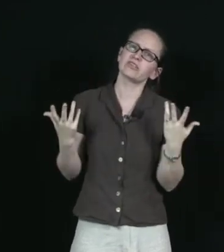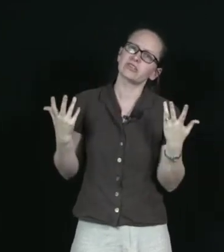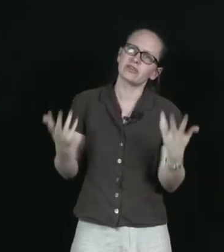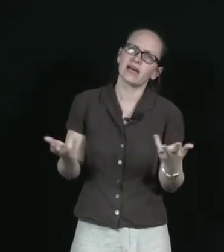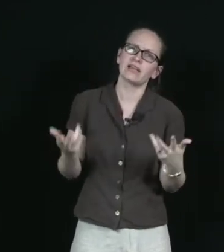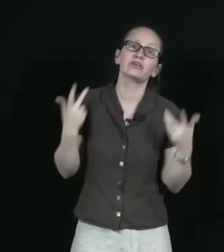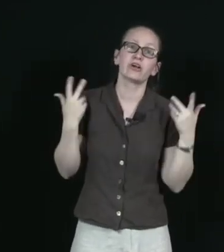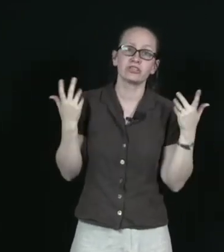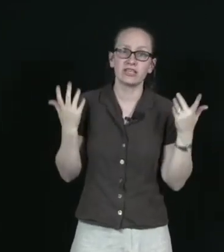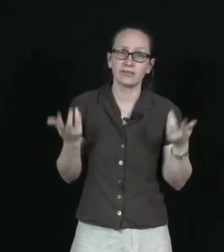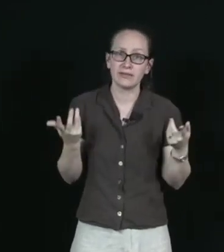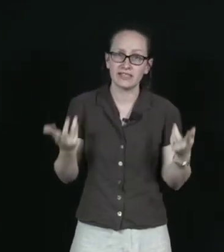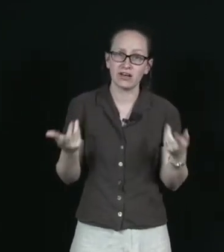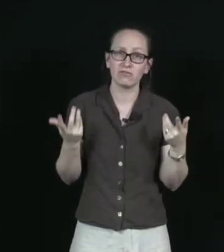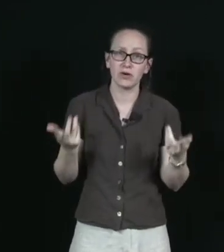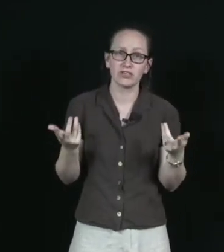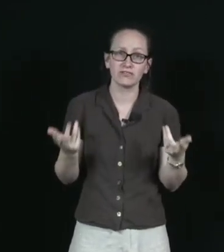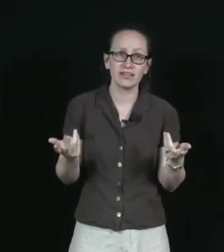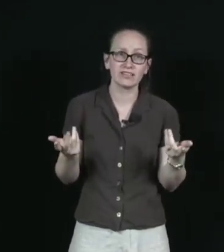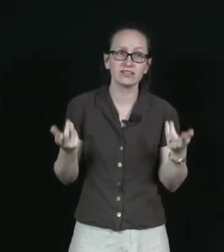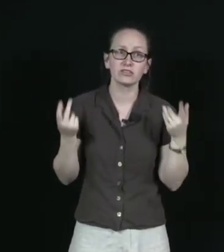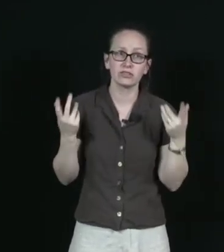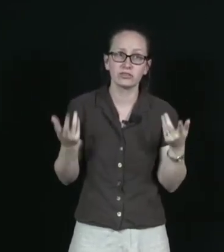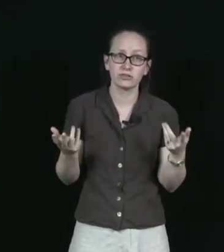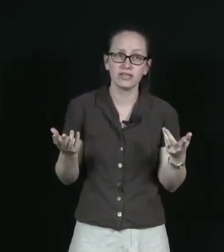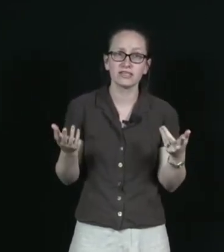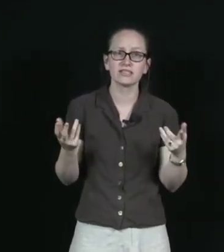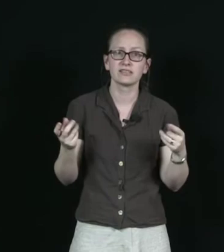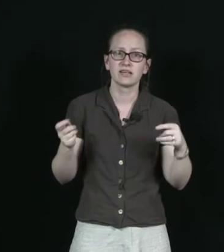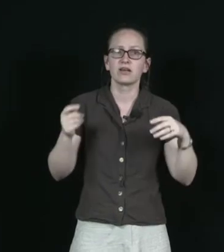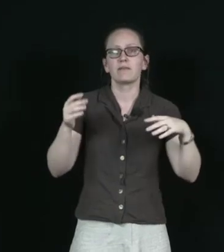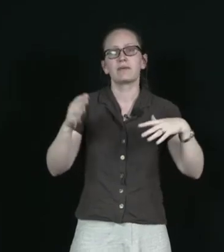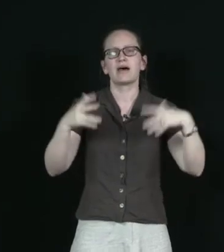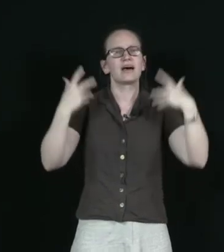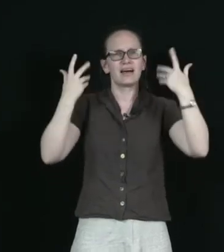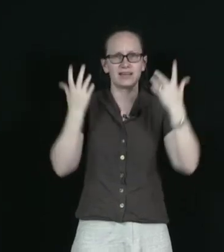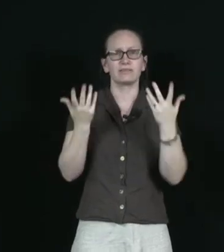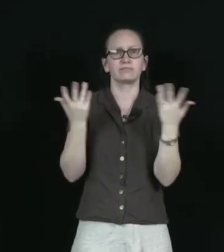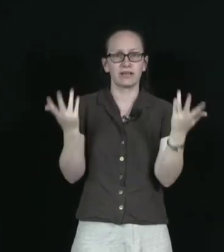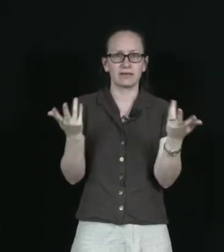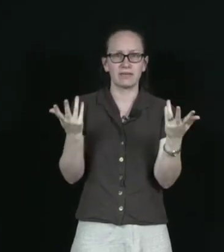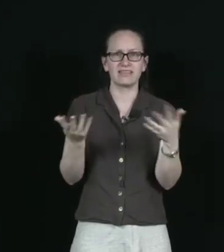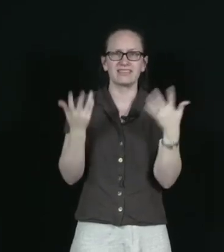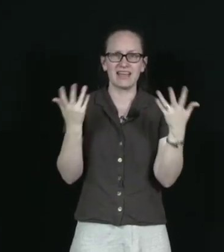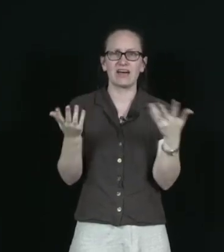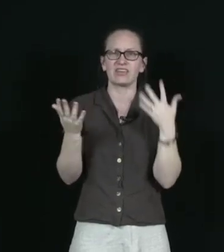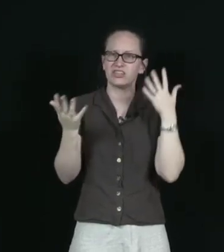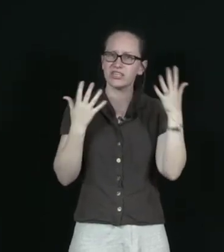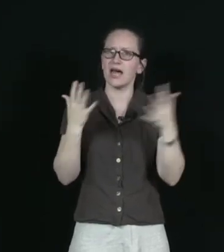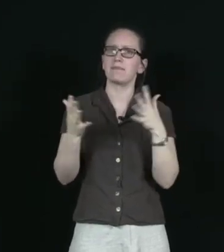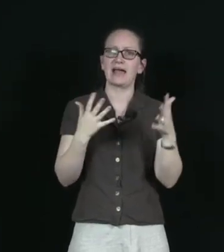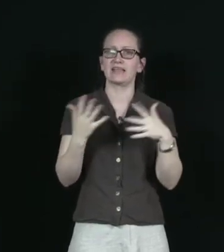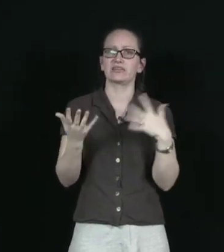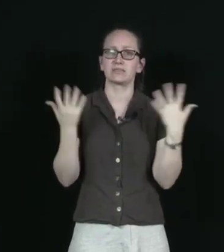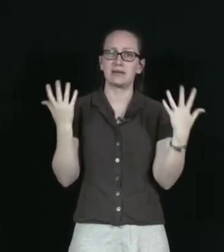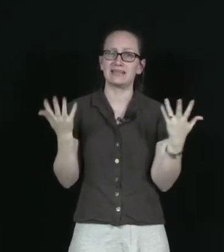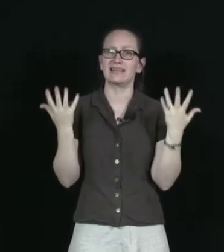it's online, you're going to need to be self-motivated to do this, but I recommend now that you start planning on spending